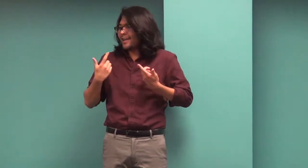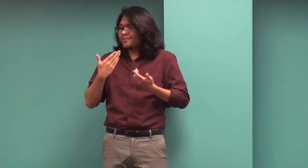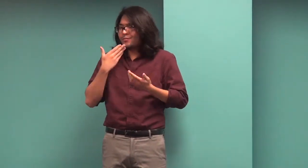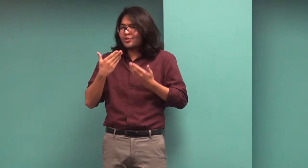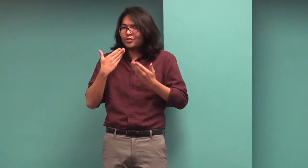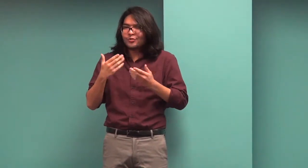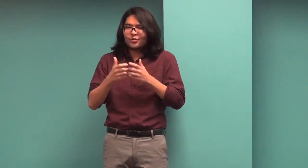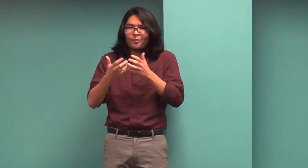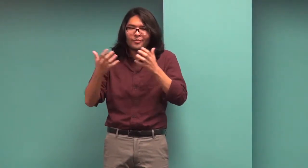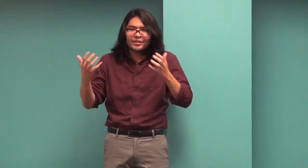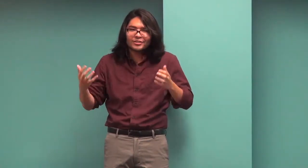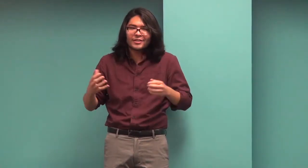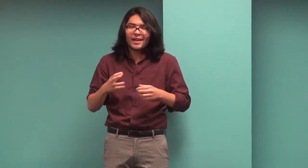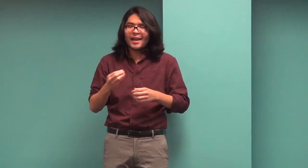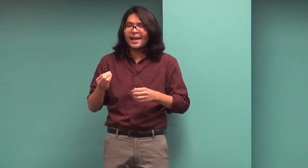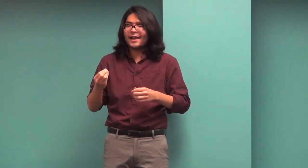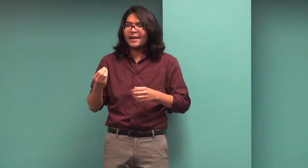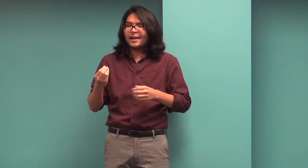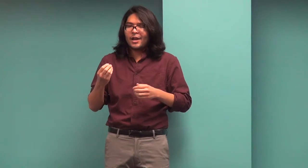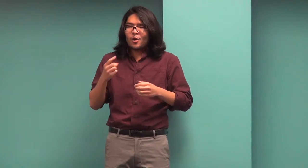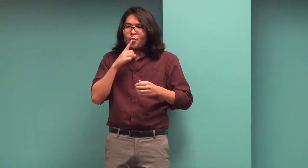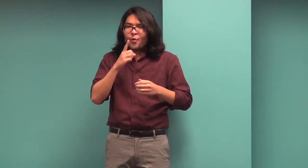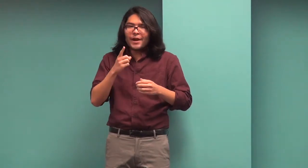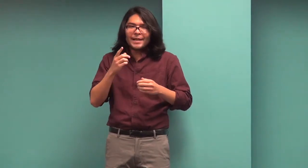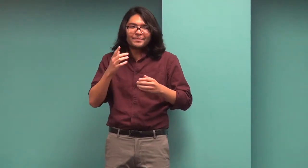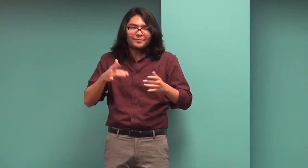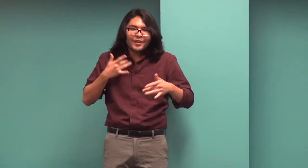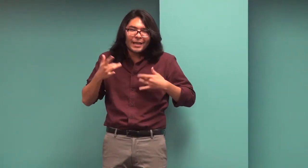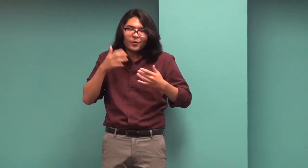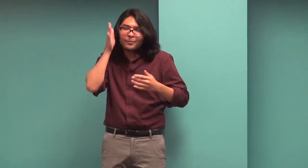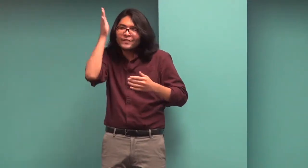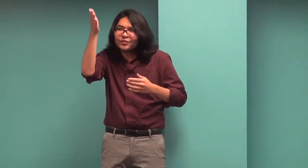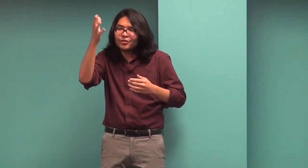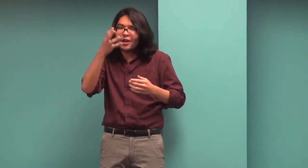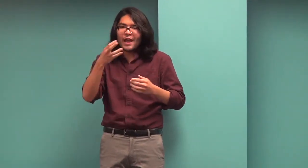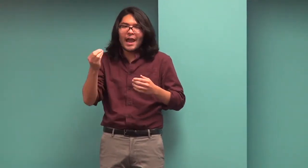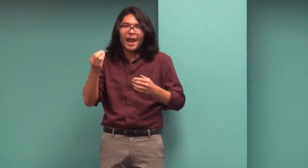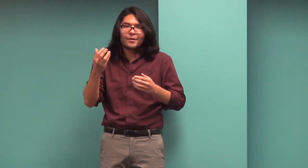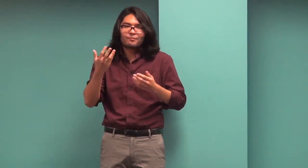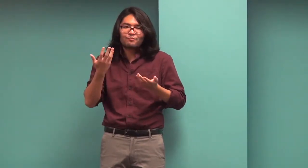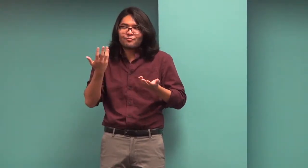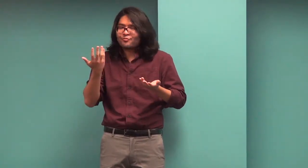been a part of my life here, and I just want to thank you so much. I'm so excited for the